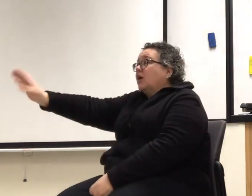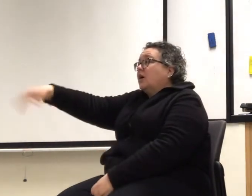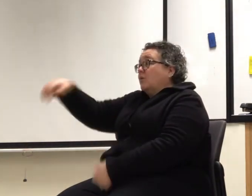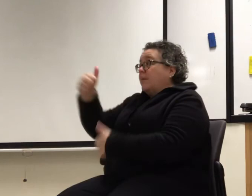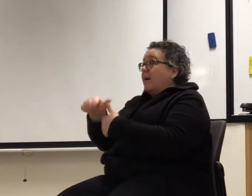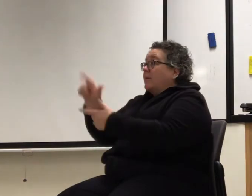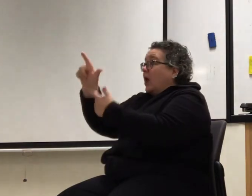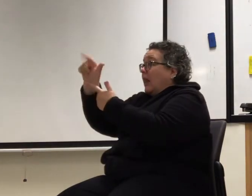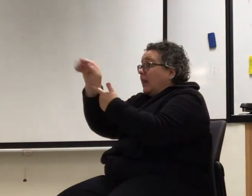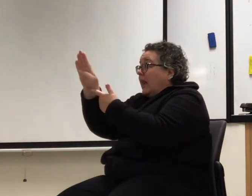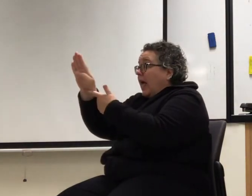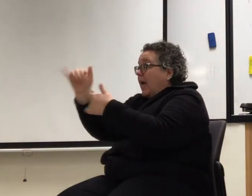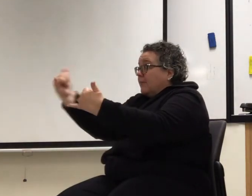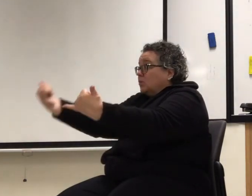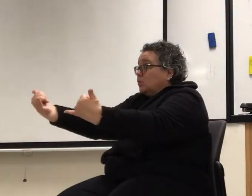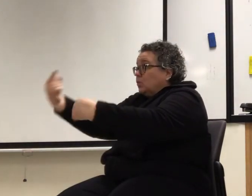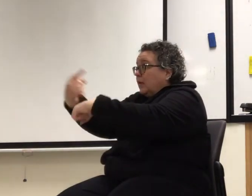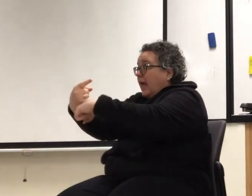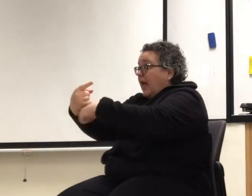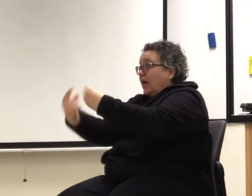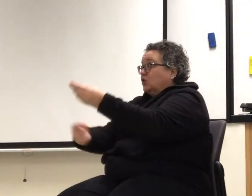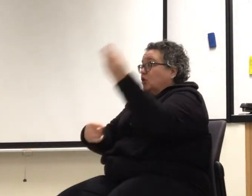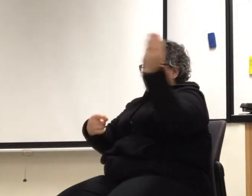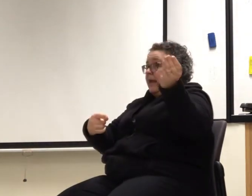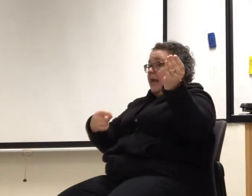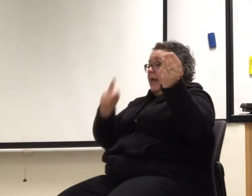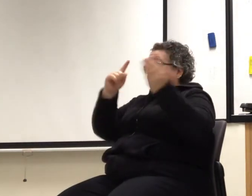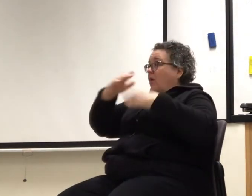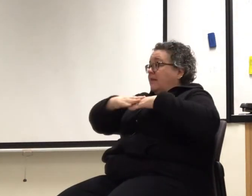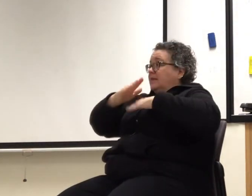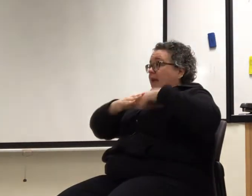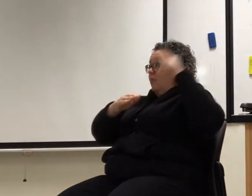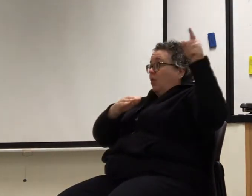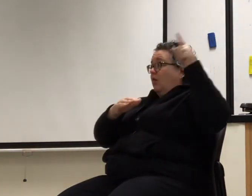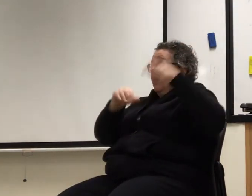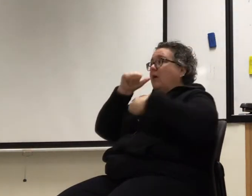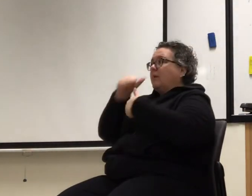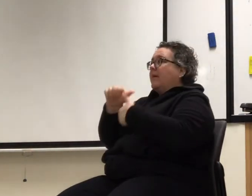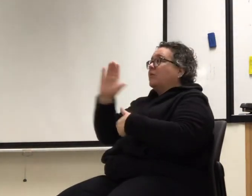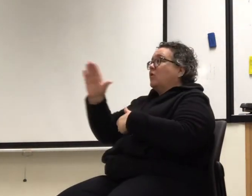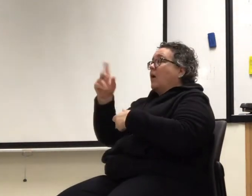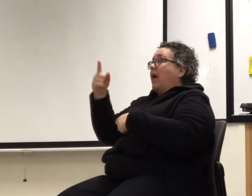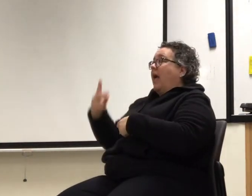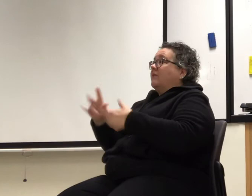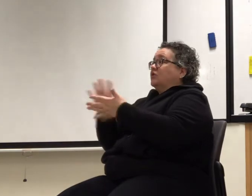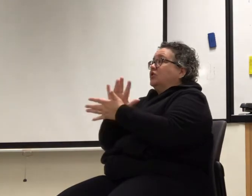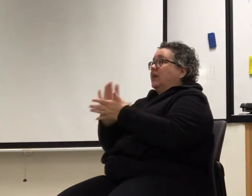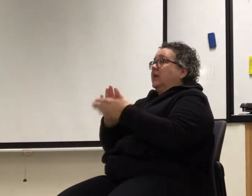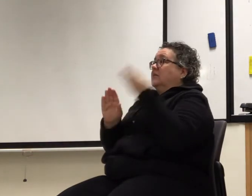Make a pile by the torso like we always do. And don't forget to turn in your half sheet as well.